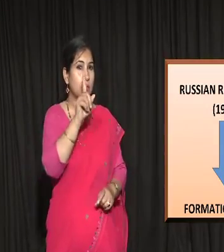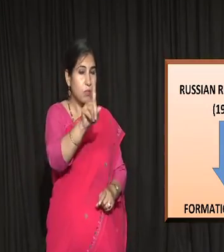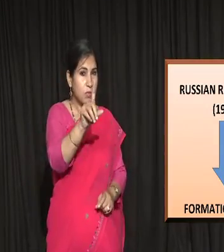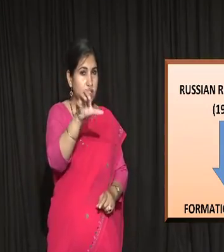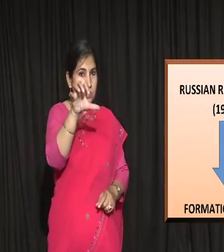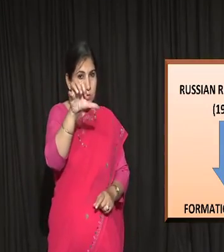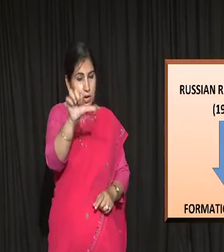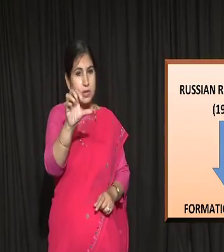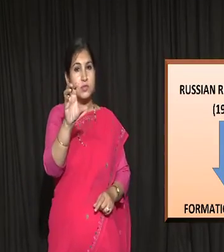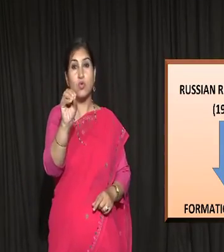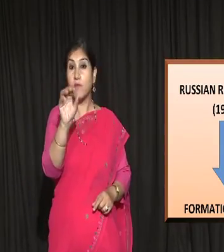1905,